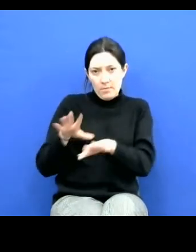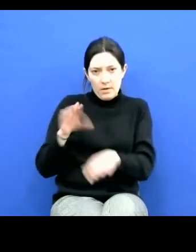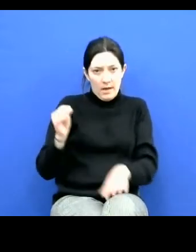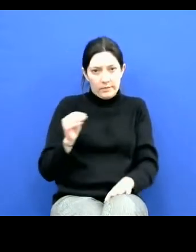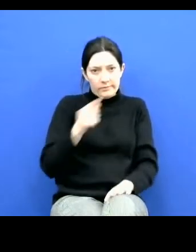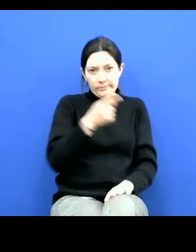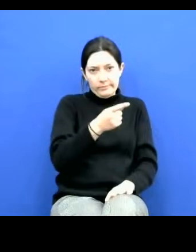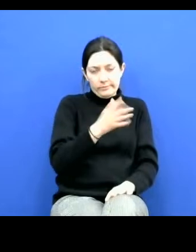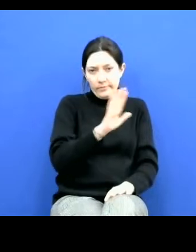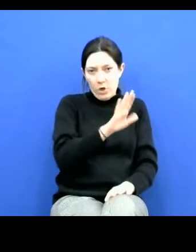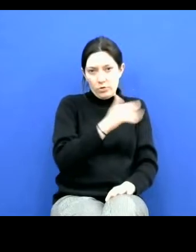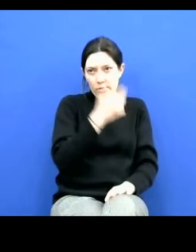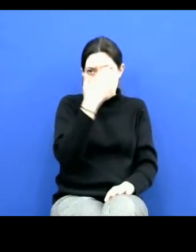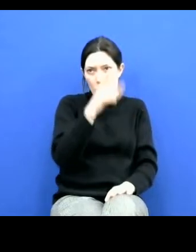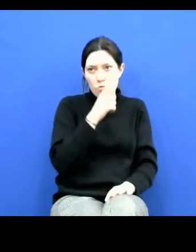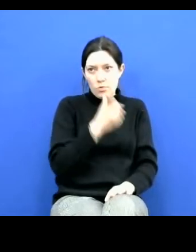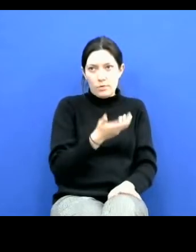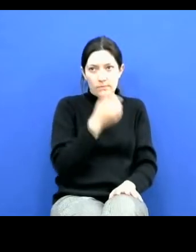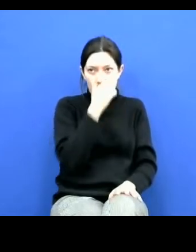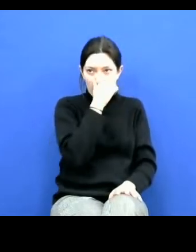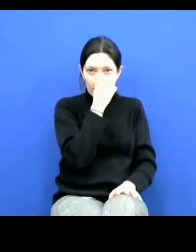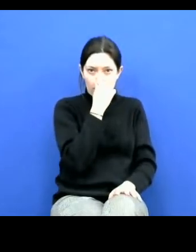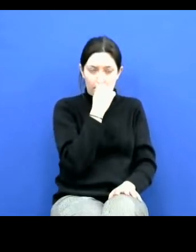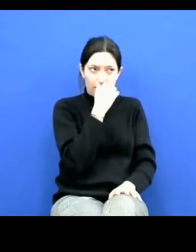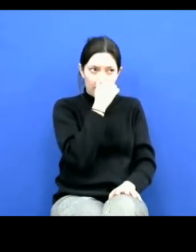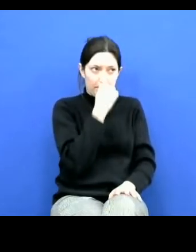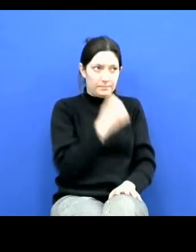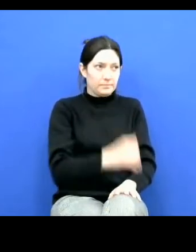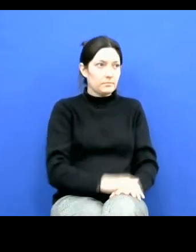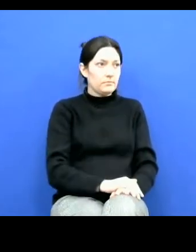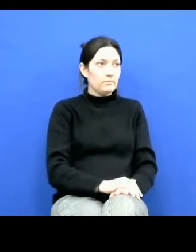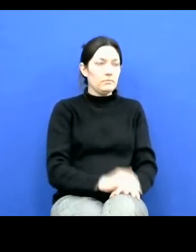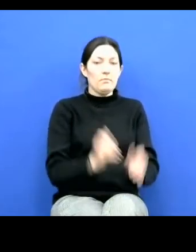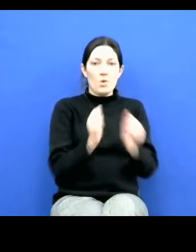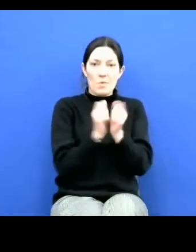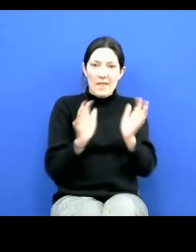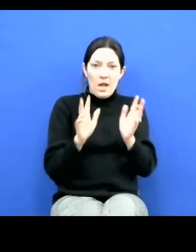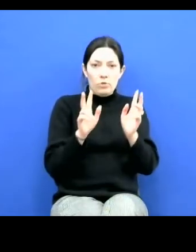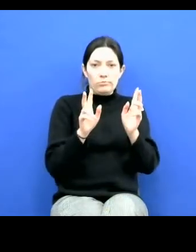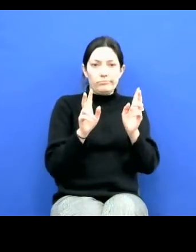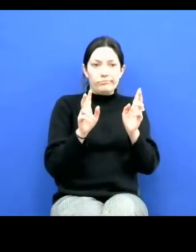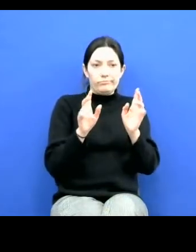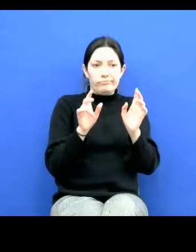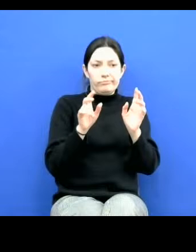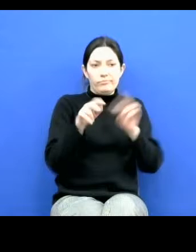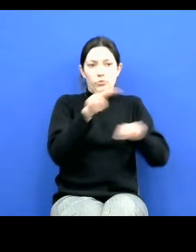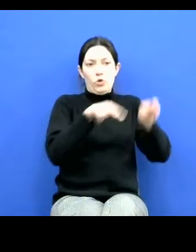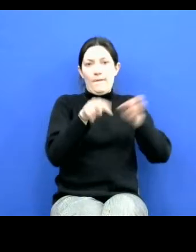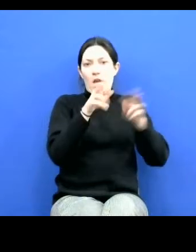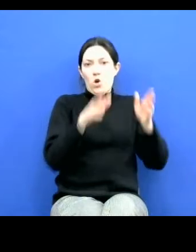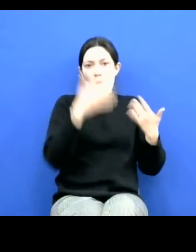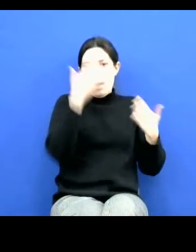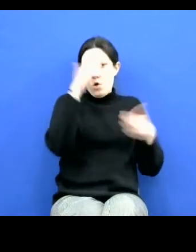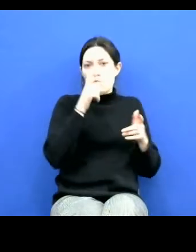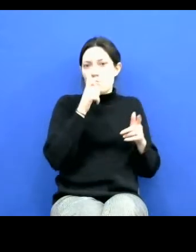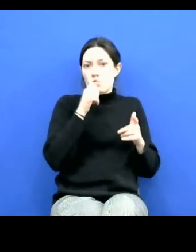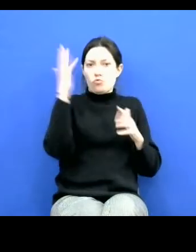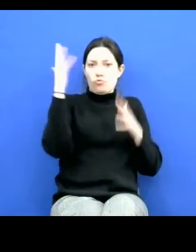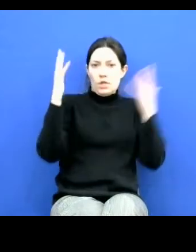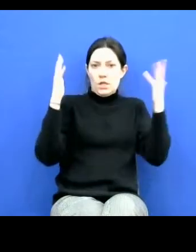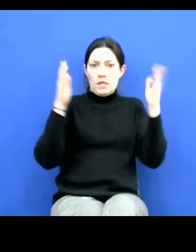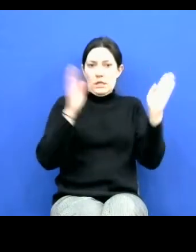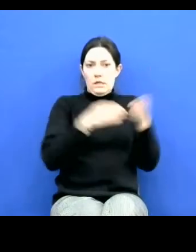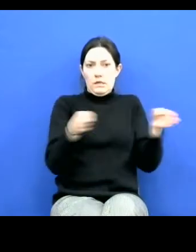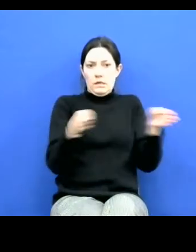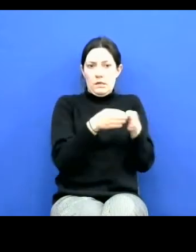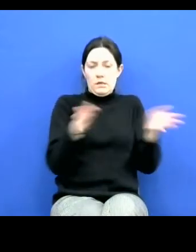Heinz. I don't know whose. Okay, so Without a surveyor, I don't know whose trees are whose, because we have probably 3,000 feet